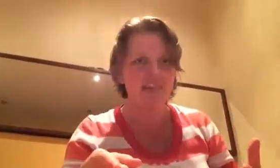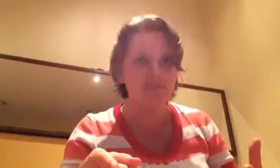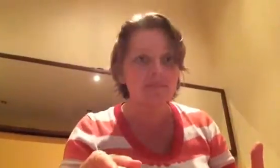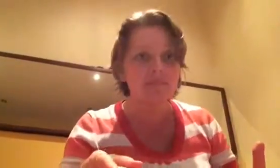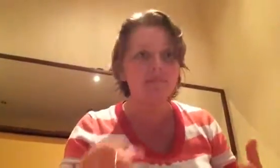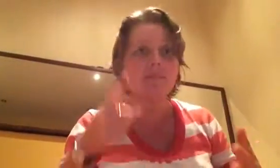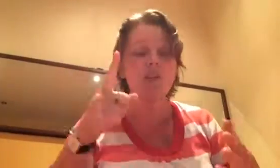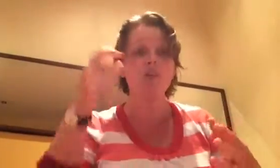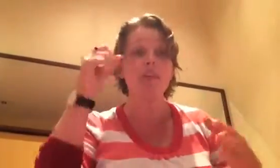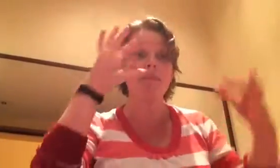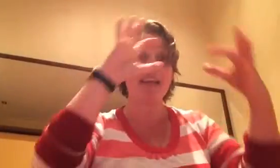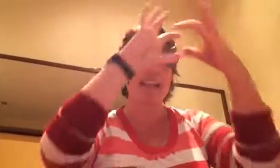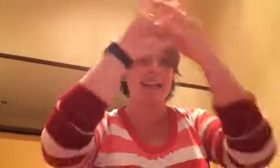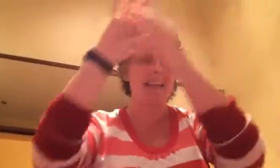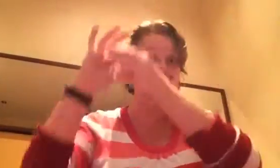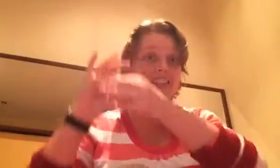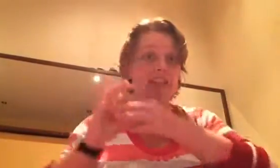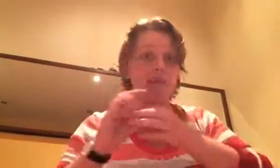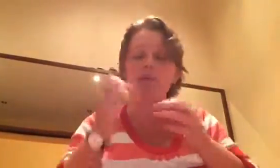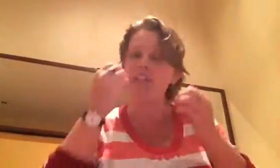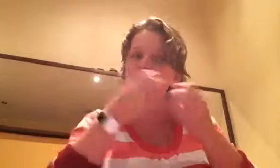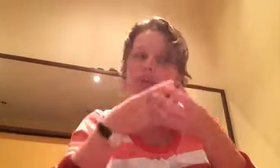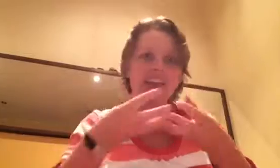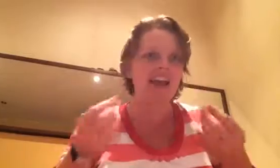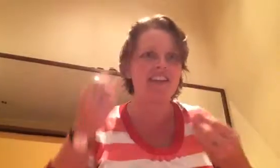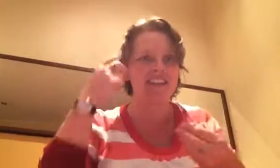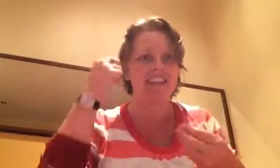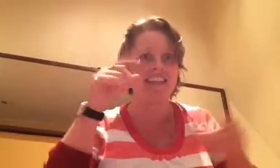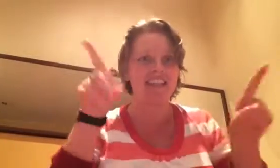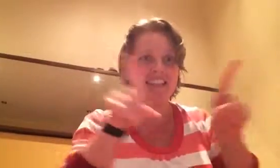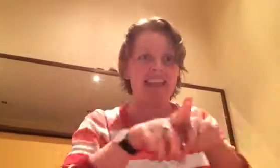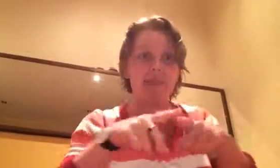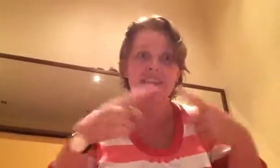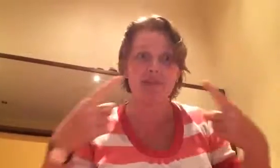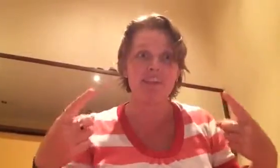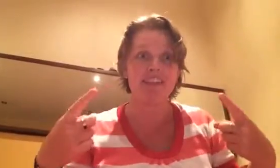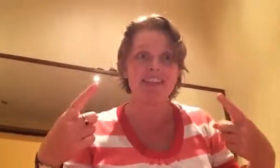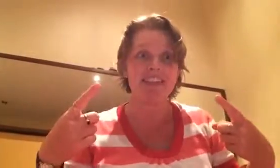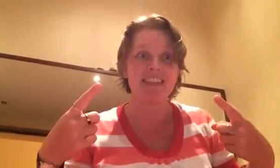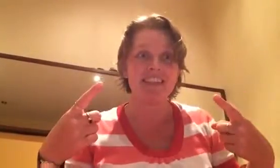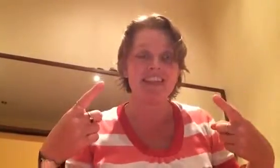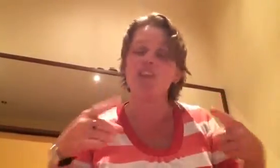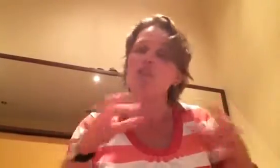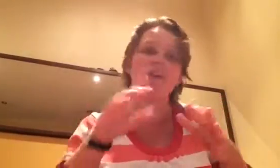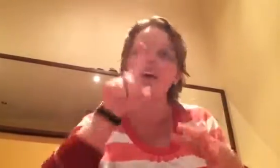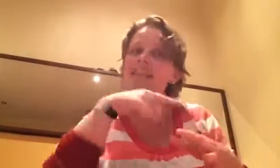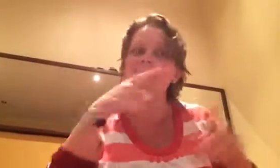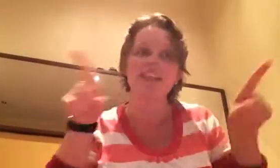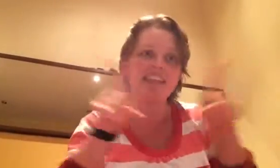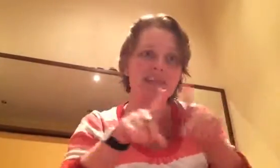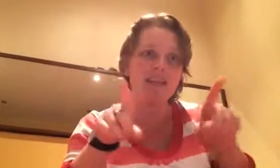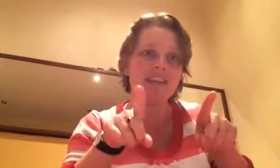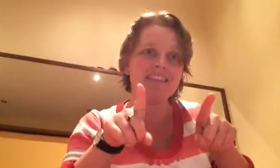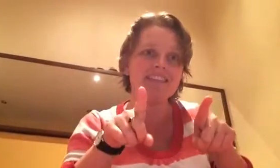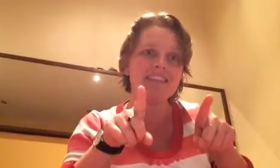Then you can make links, but without understanding same and different, you can't understand similar,